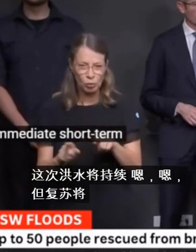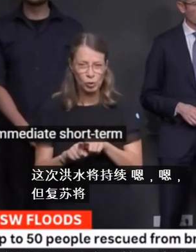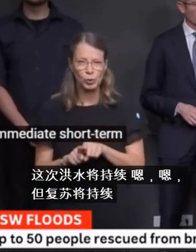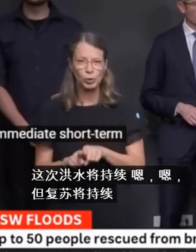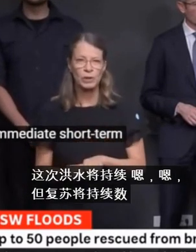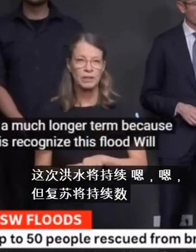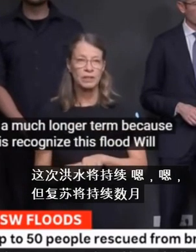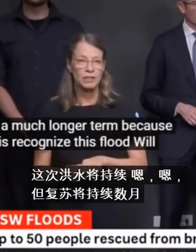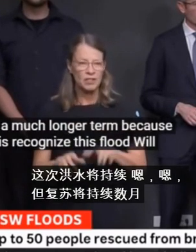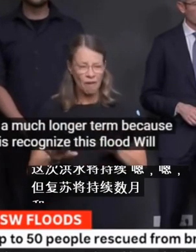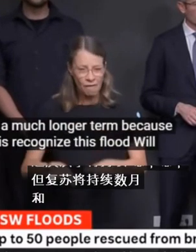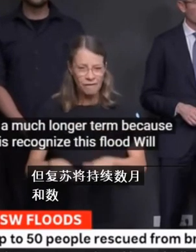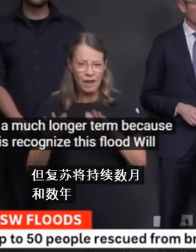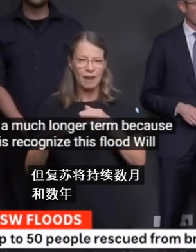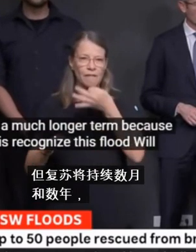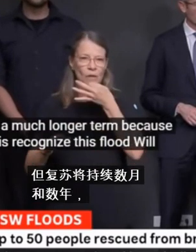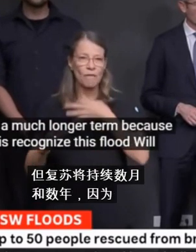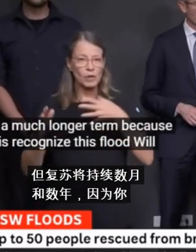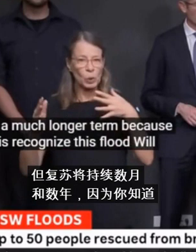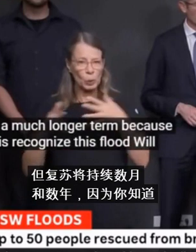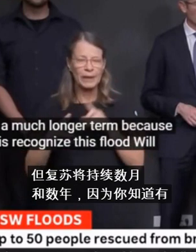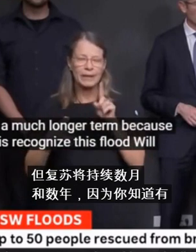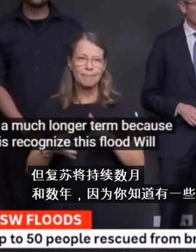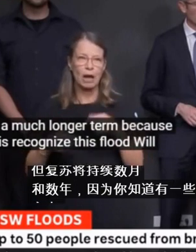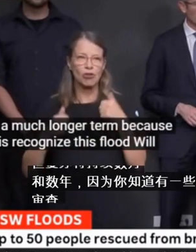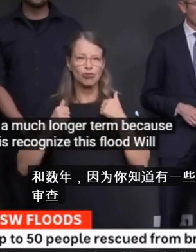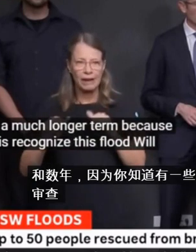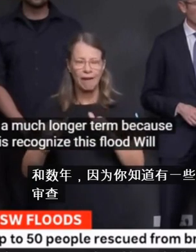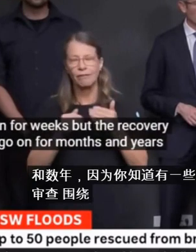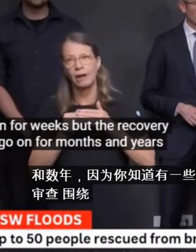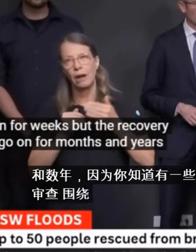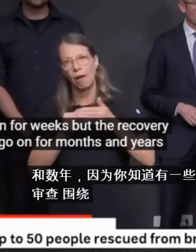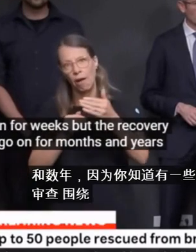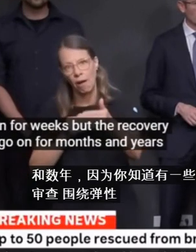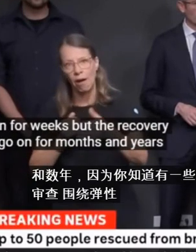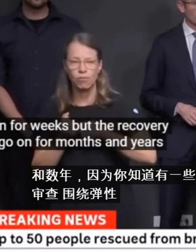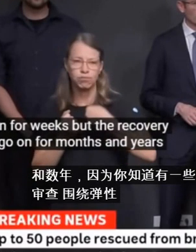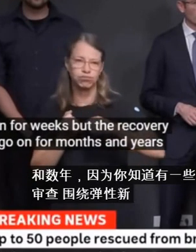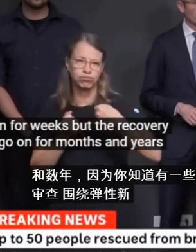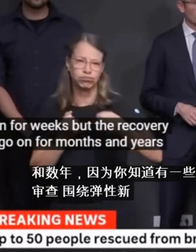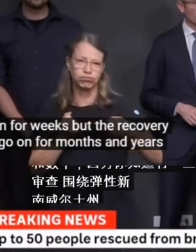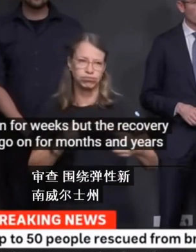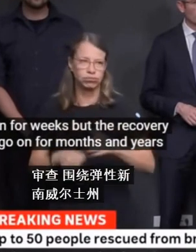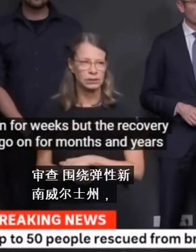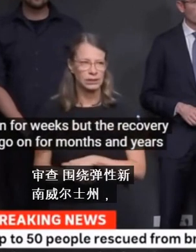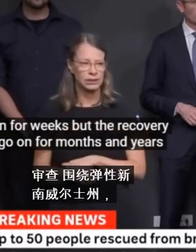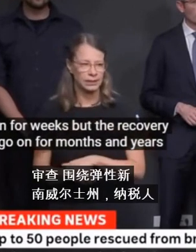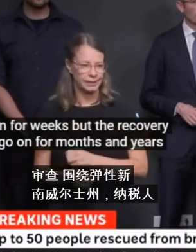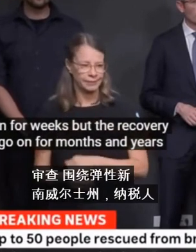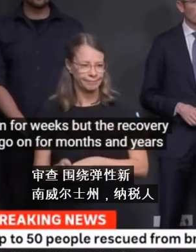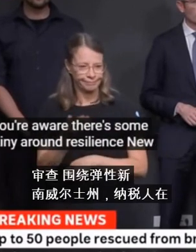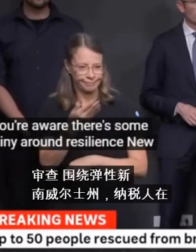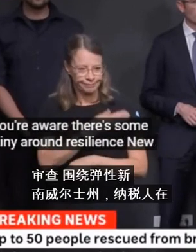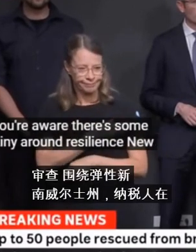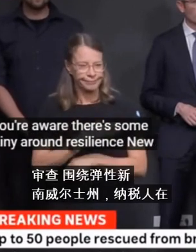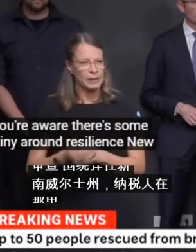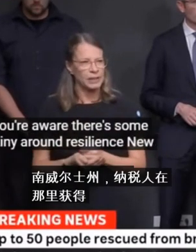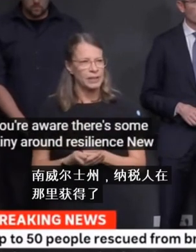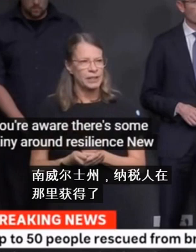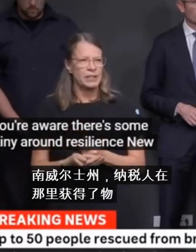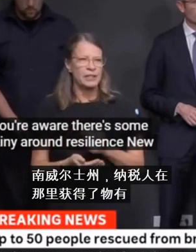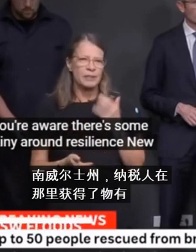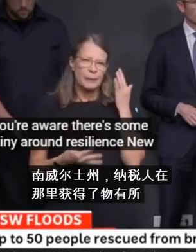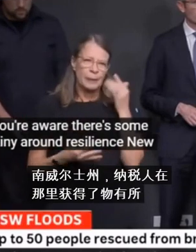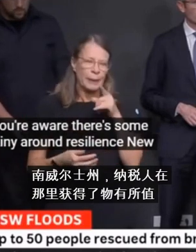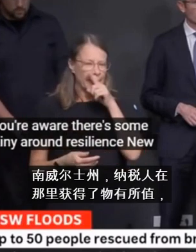the recovery will go on for months and years. As you're aware, there's some scrutiny around Resilience New South Wales, where the taxpayers are getting